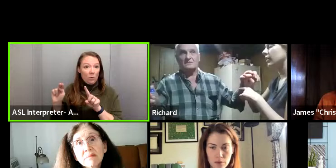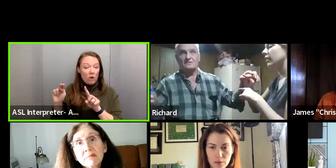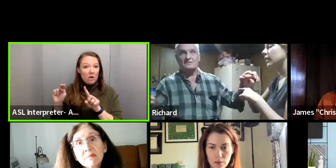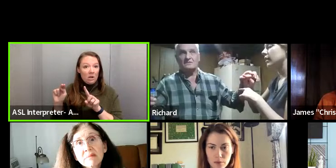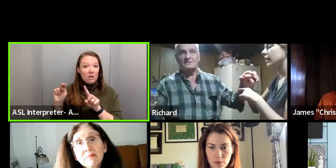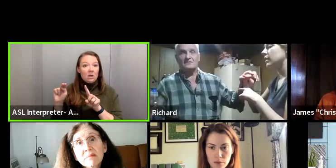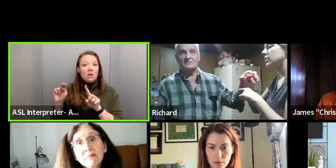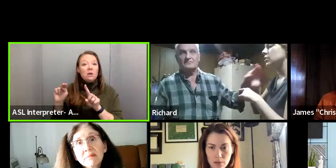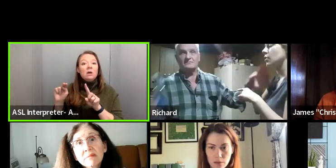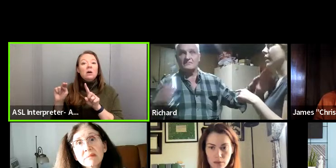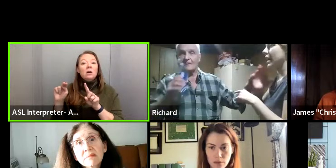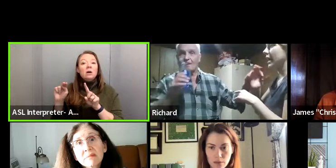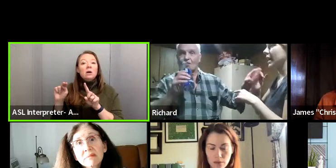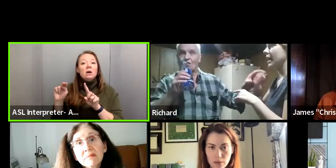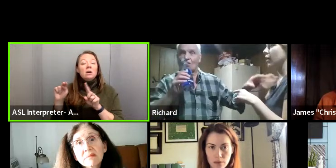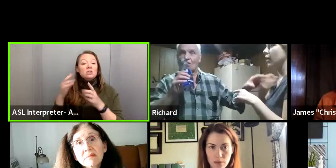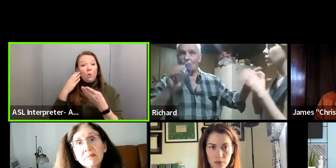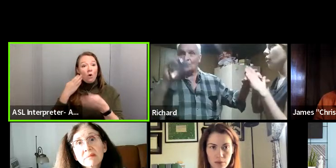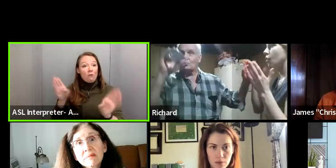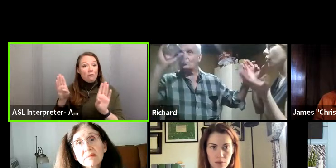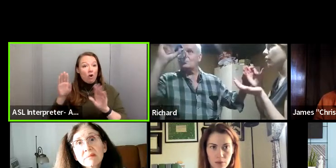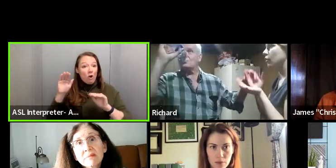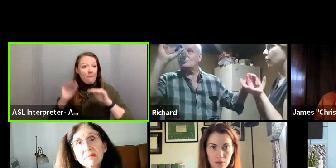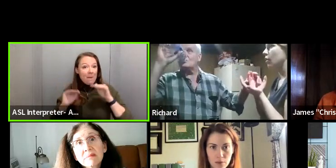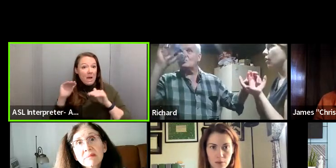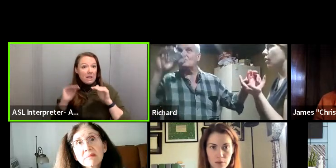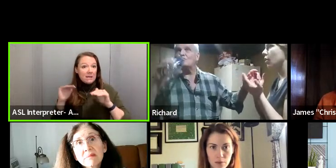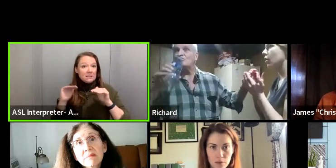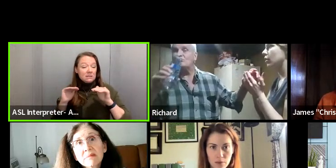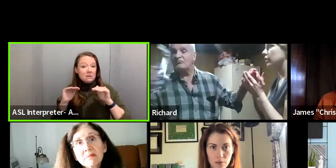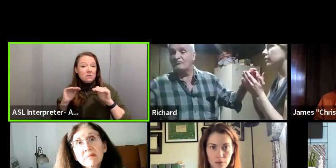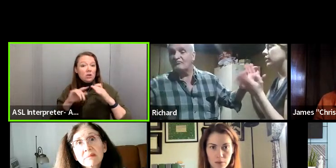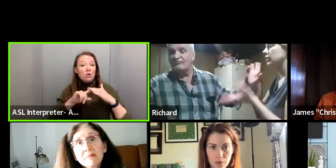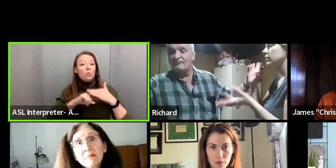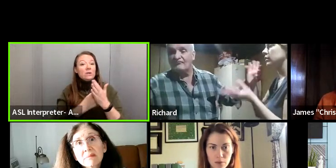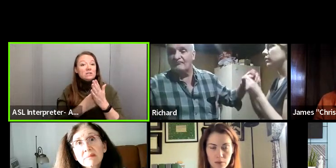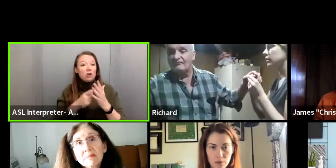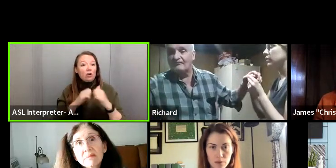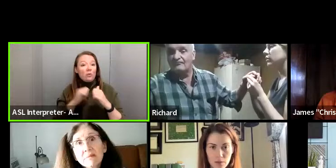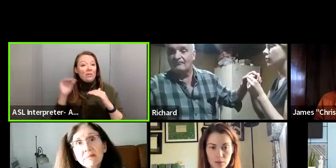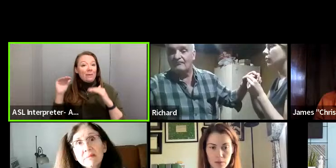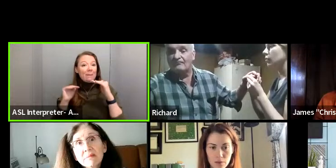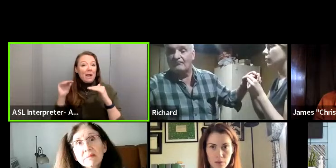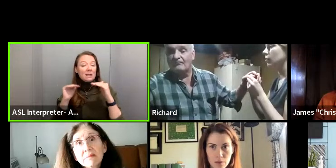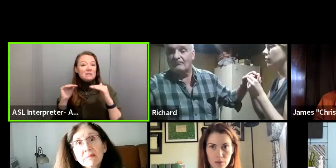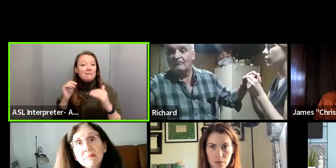So our overall balance, and we started with a balance of